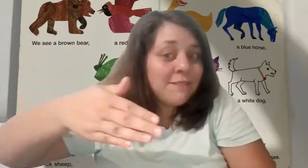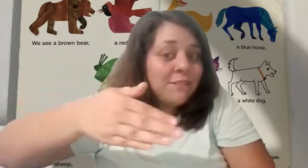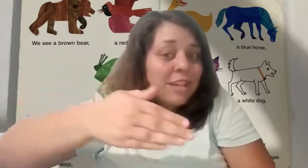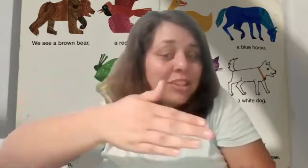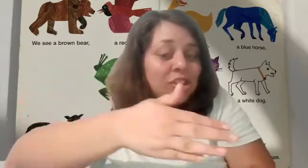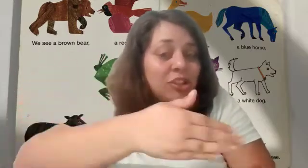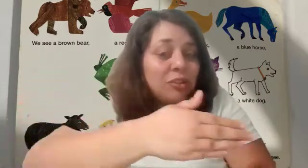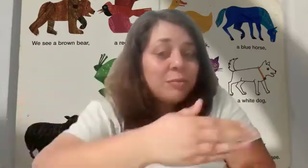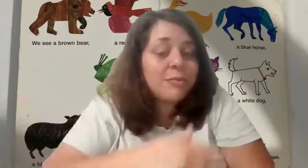fish,